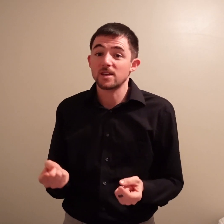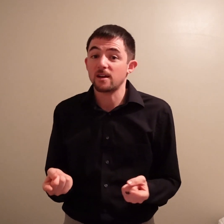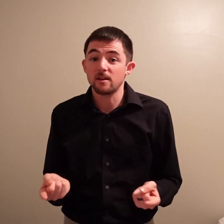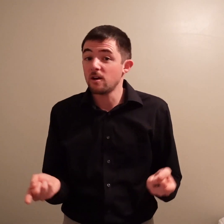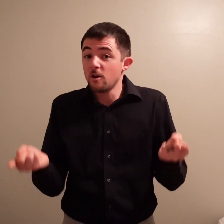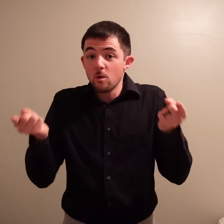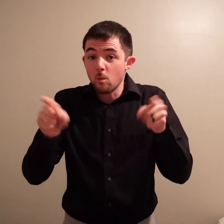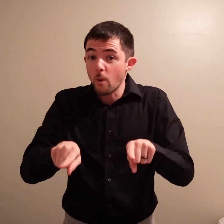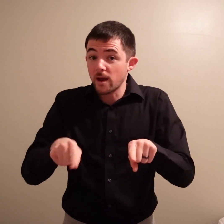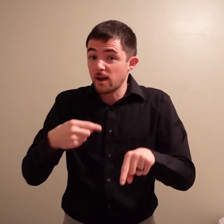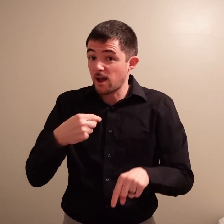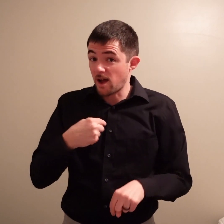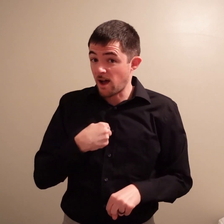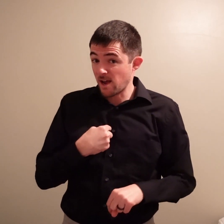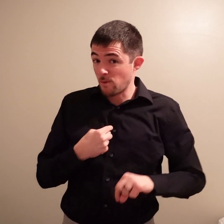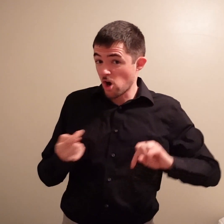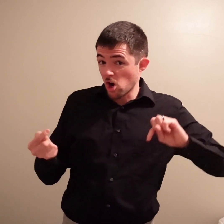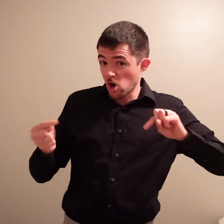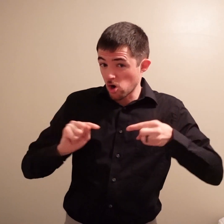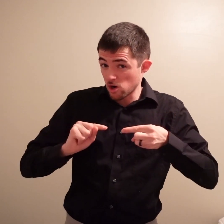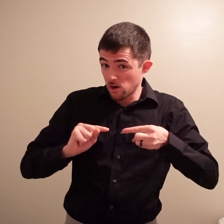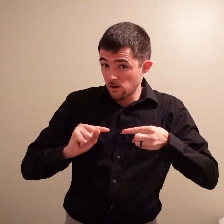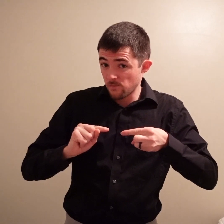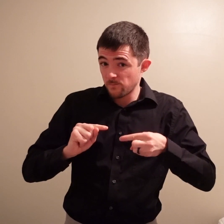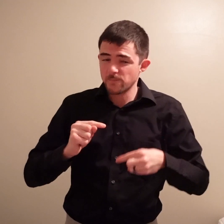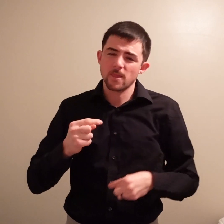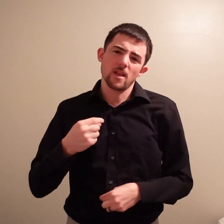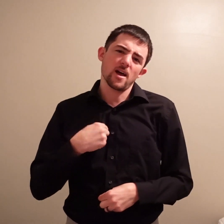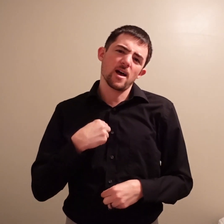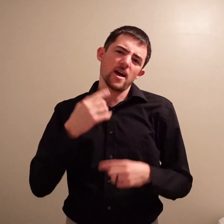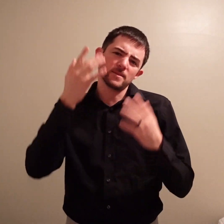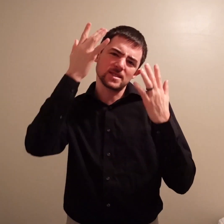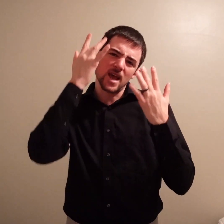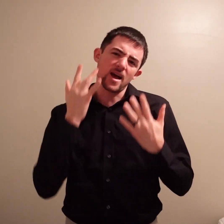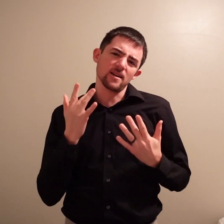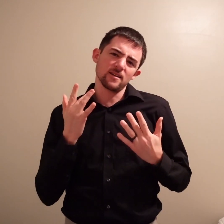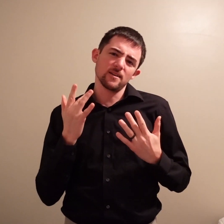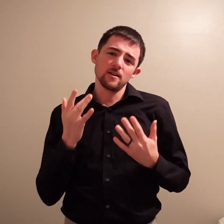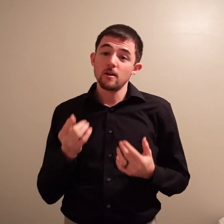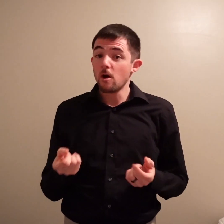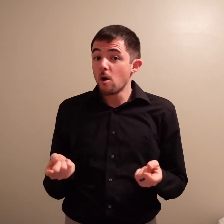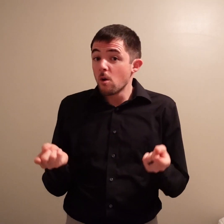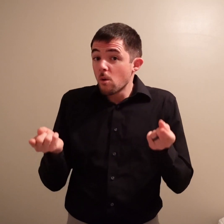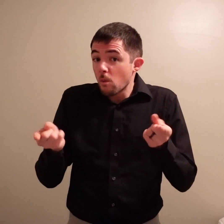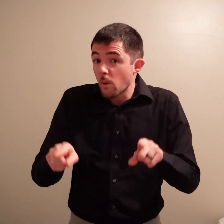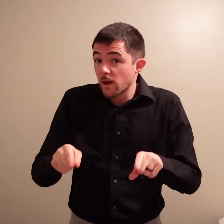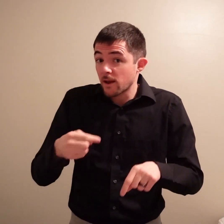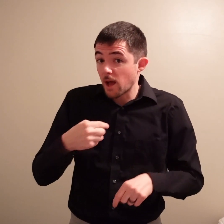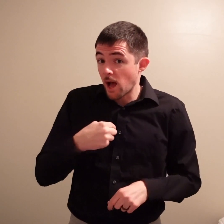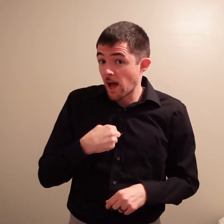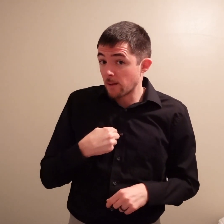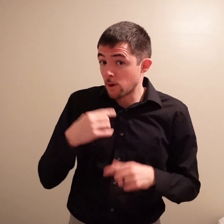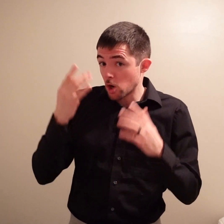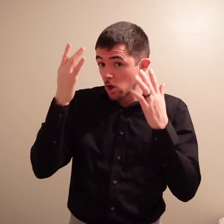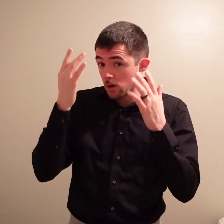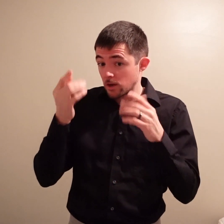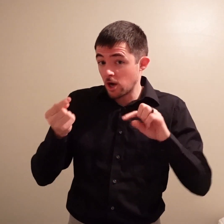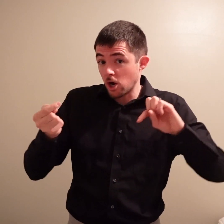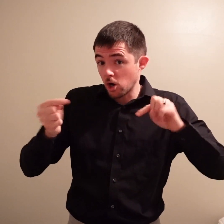sad. When I'm hurt, I'm sad. When I'm